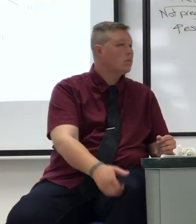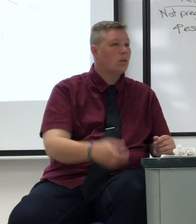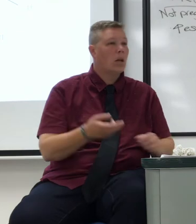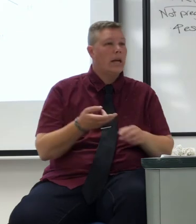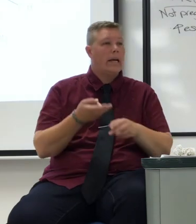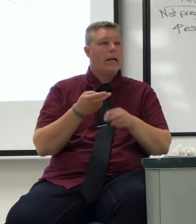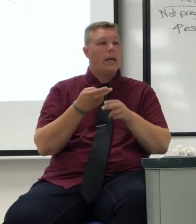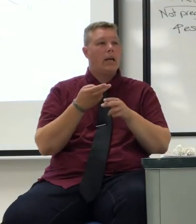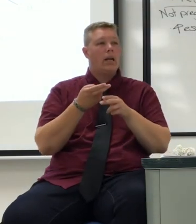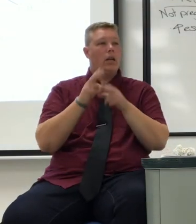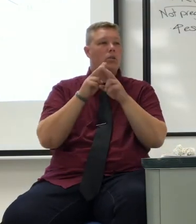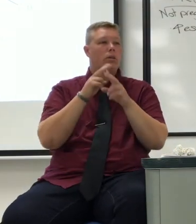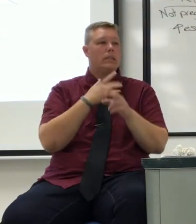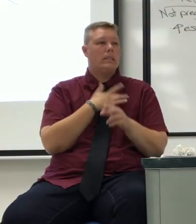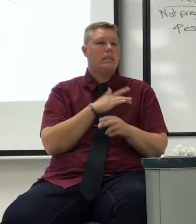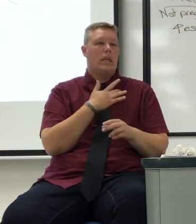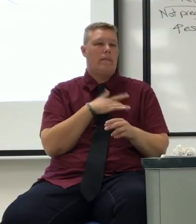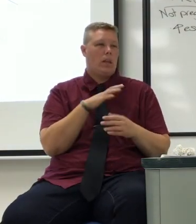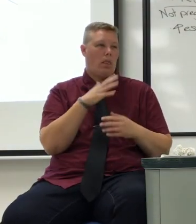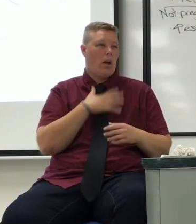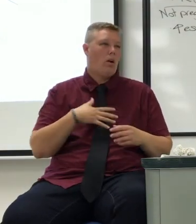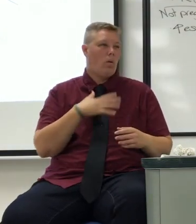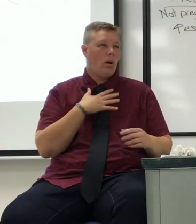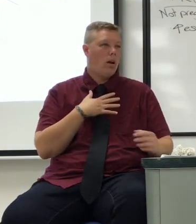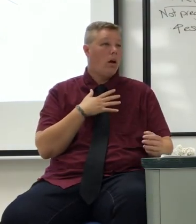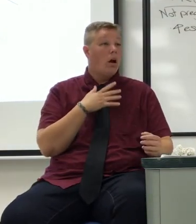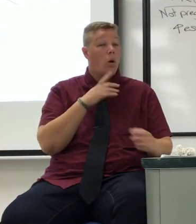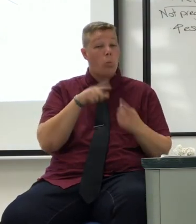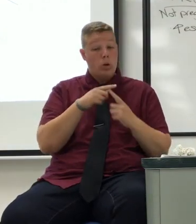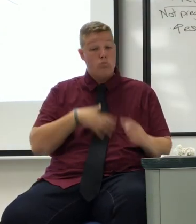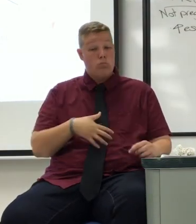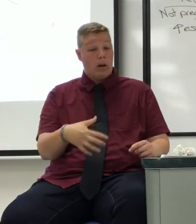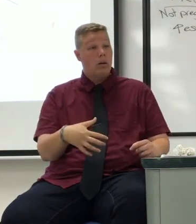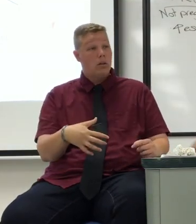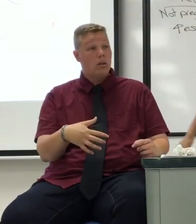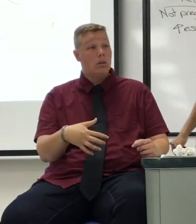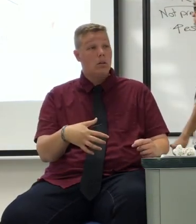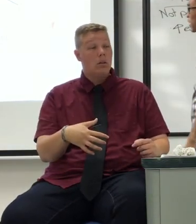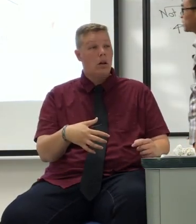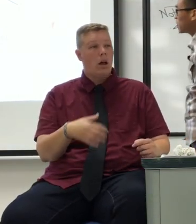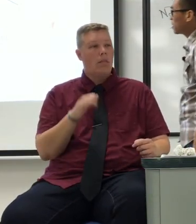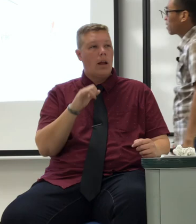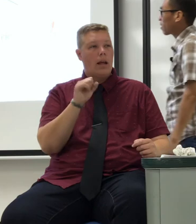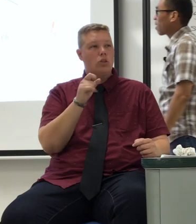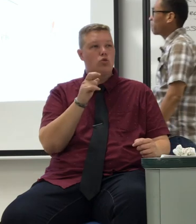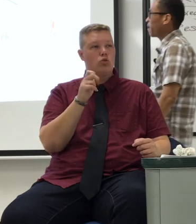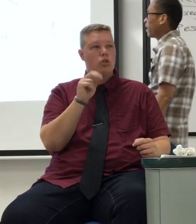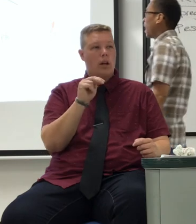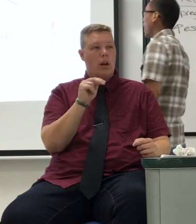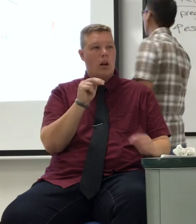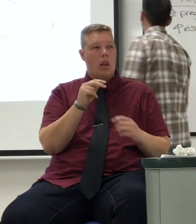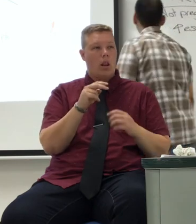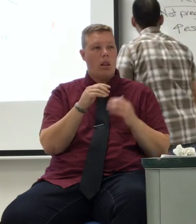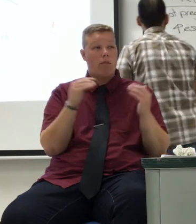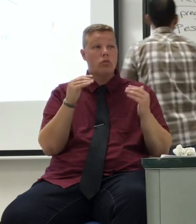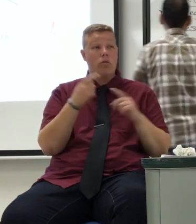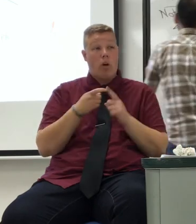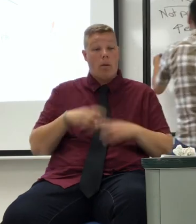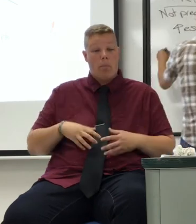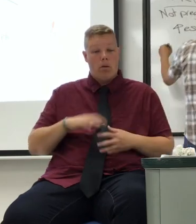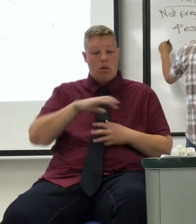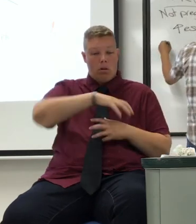Increased sensitivity in that region. When you are pregnant, the estrogen levels from the placenta are very high.